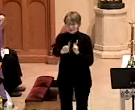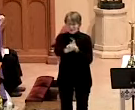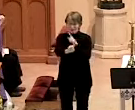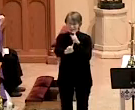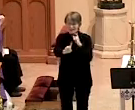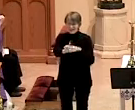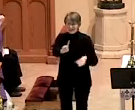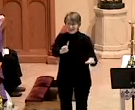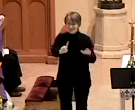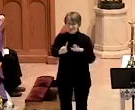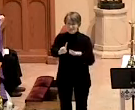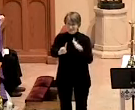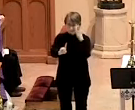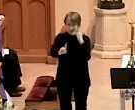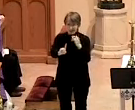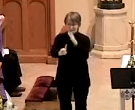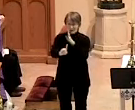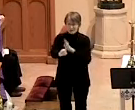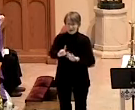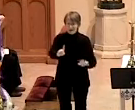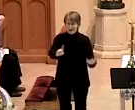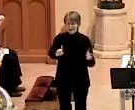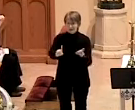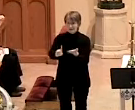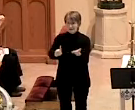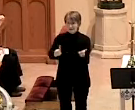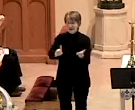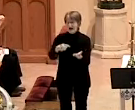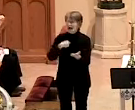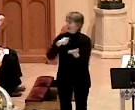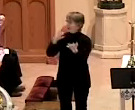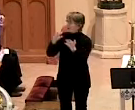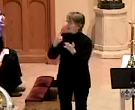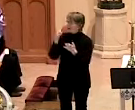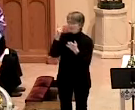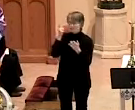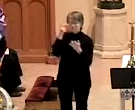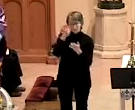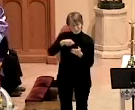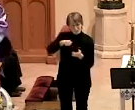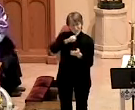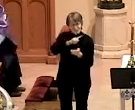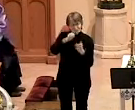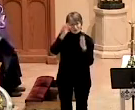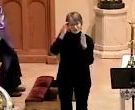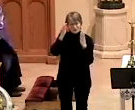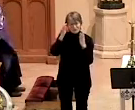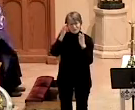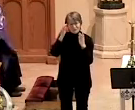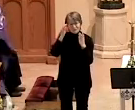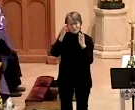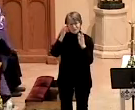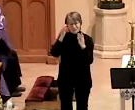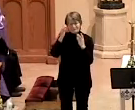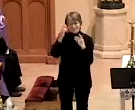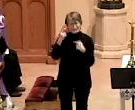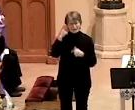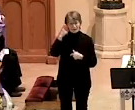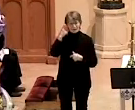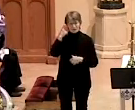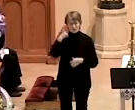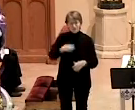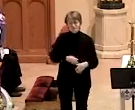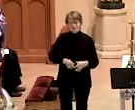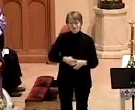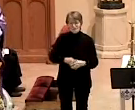the desert. And I want you to hear not the rumbling of your stomach because you're